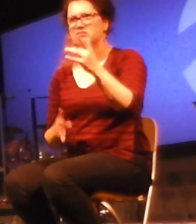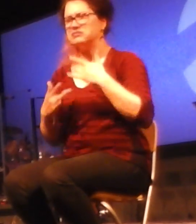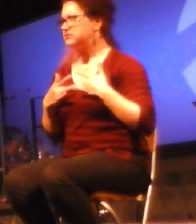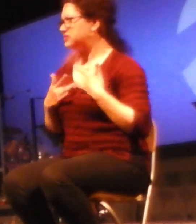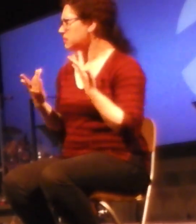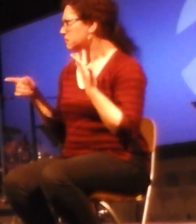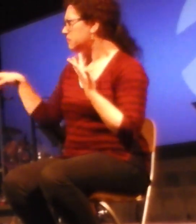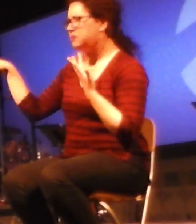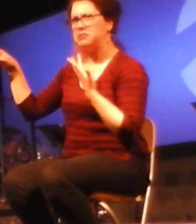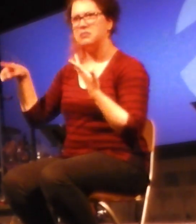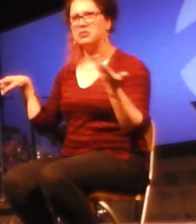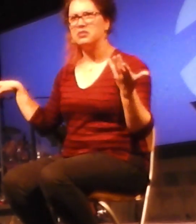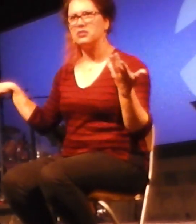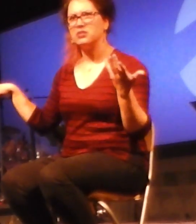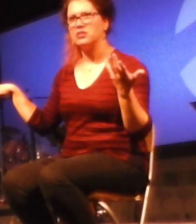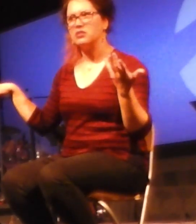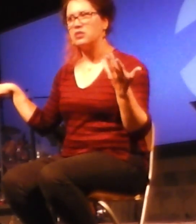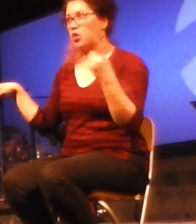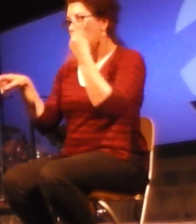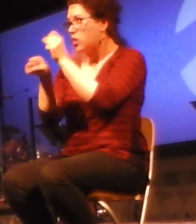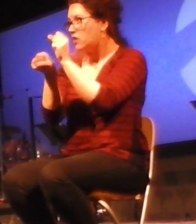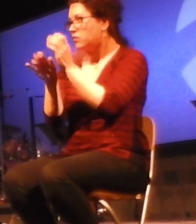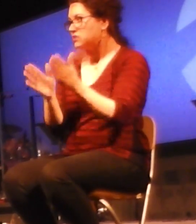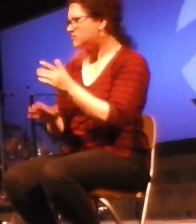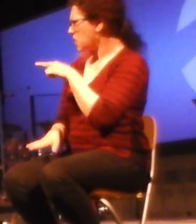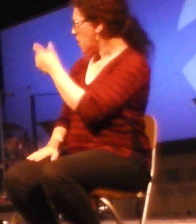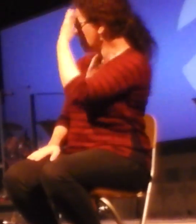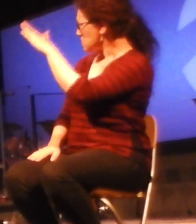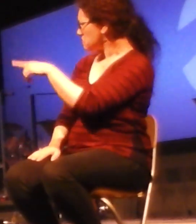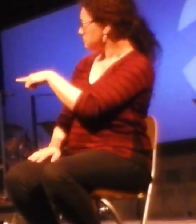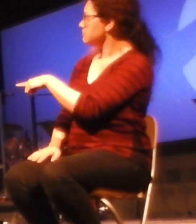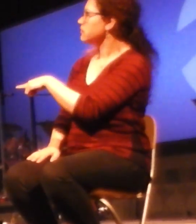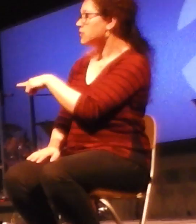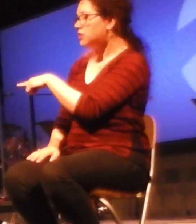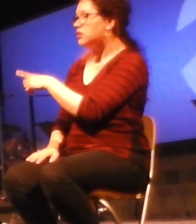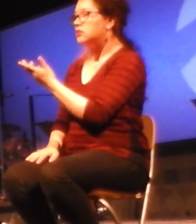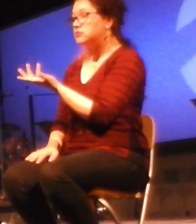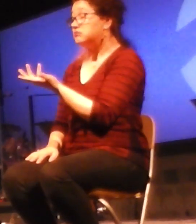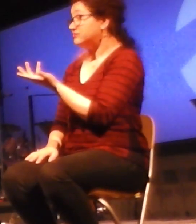there? And one of the employees said, oh, you haven't heard.